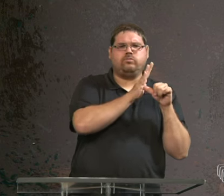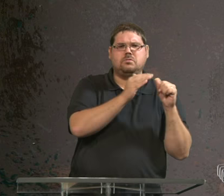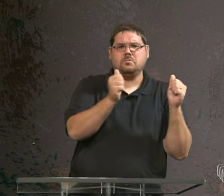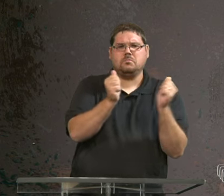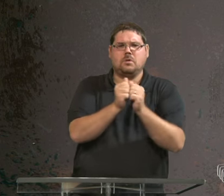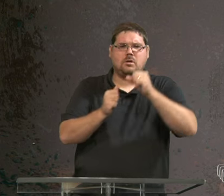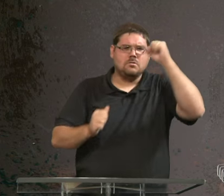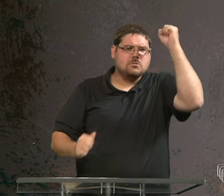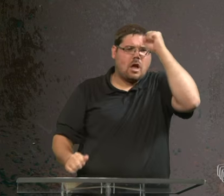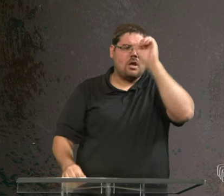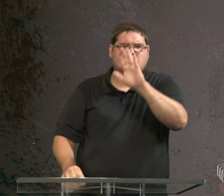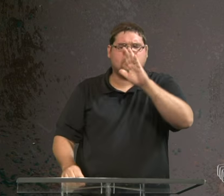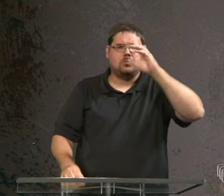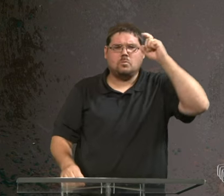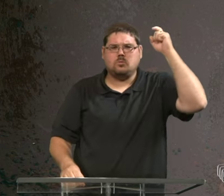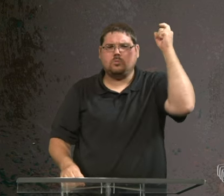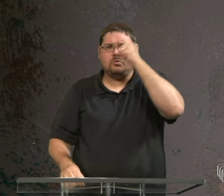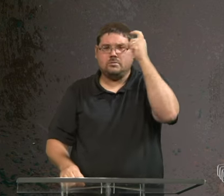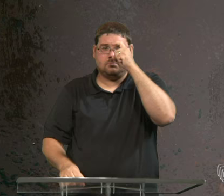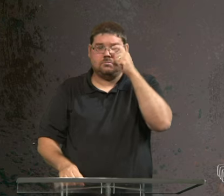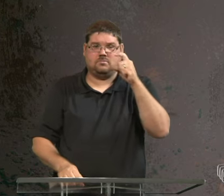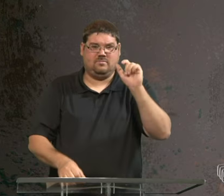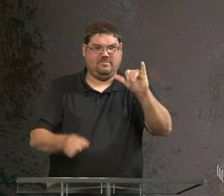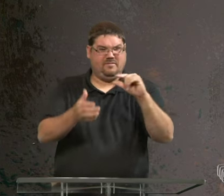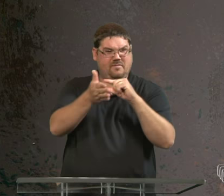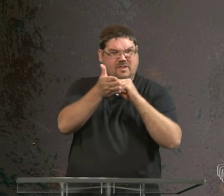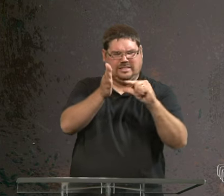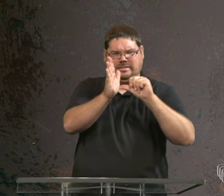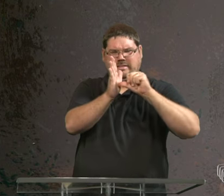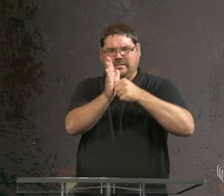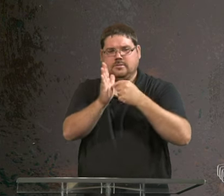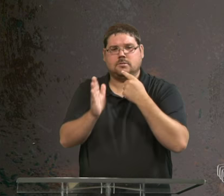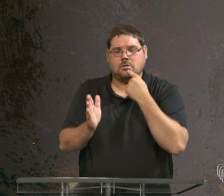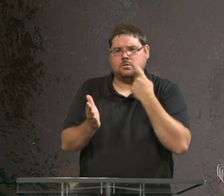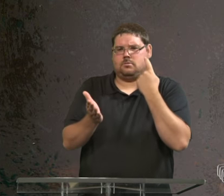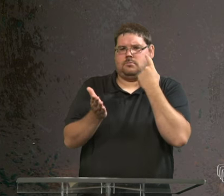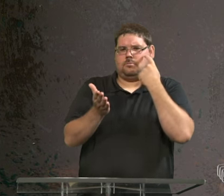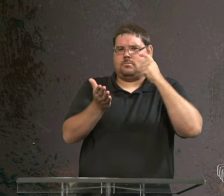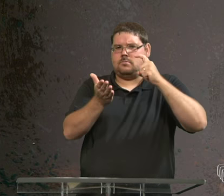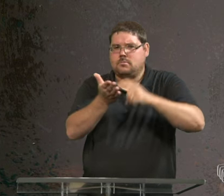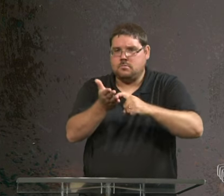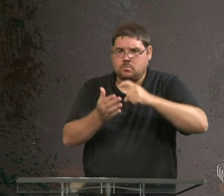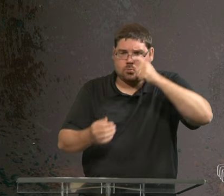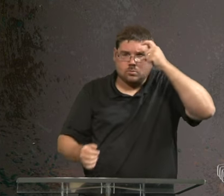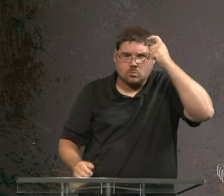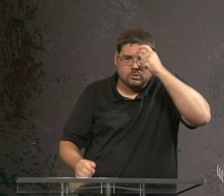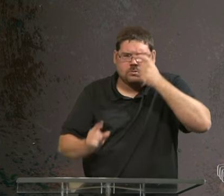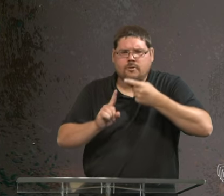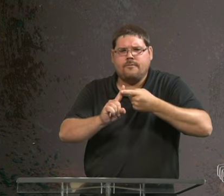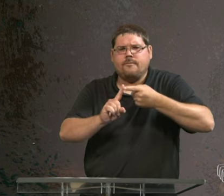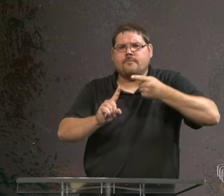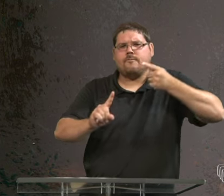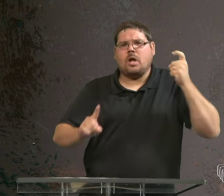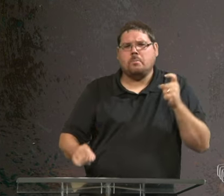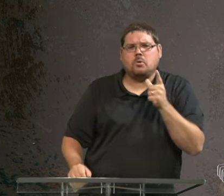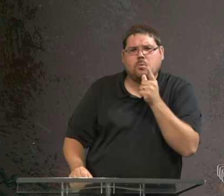all the people were impressed with Solomon's wisdom. So this last verse